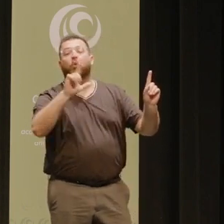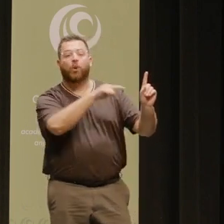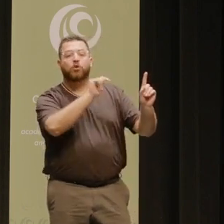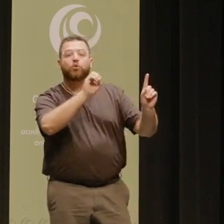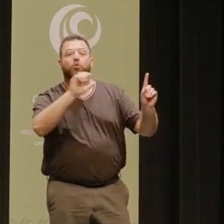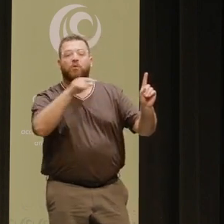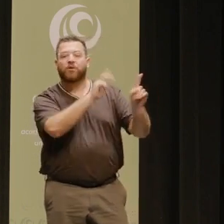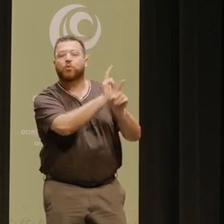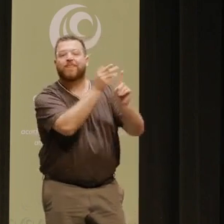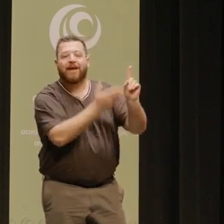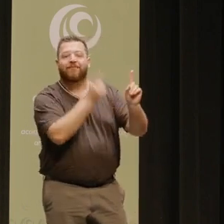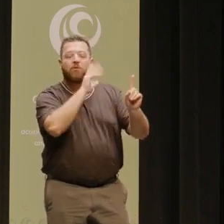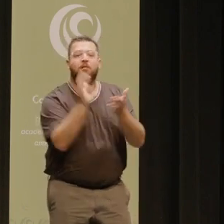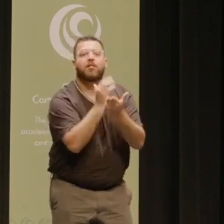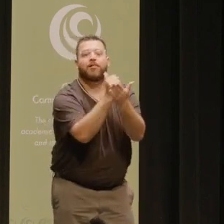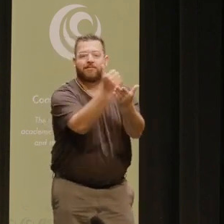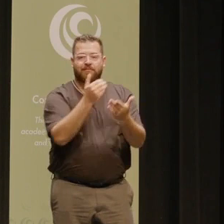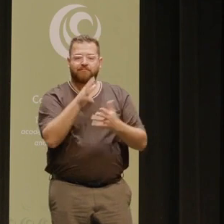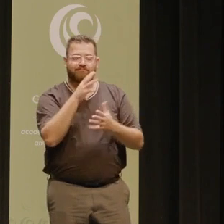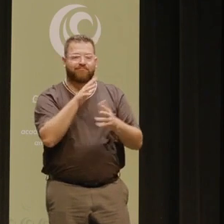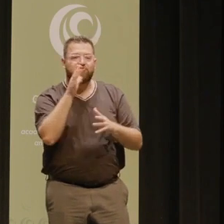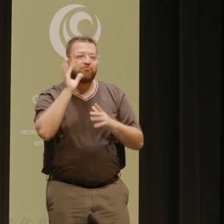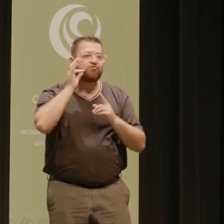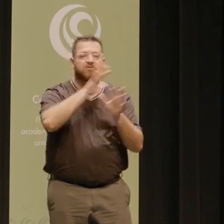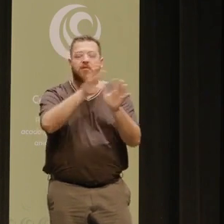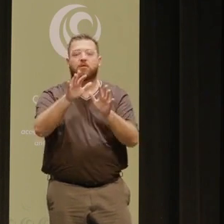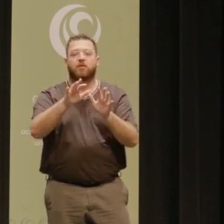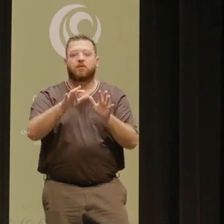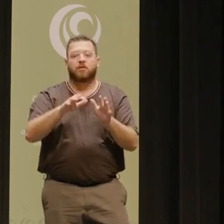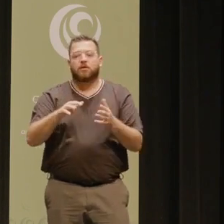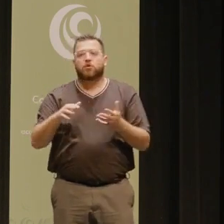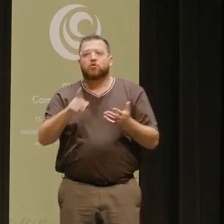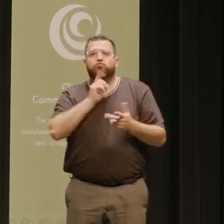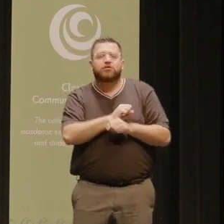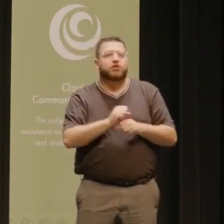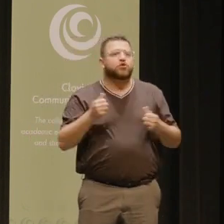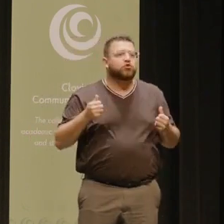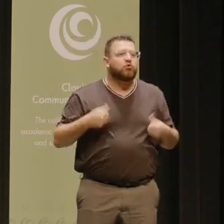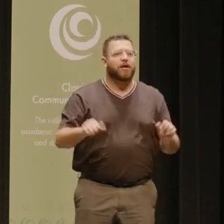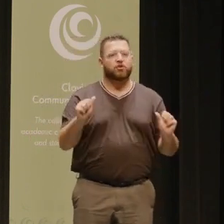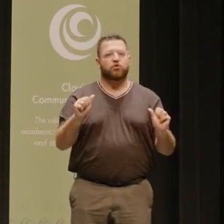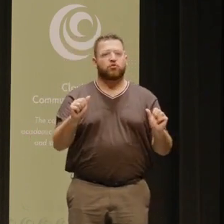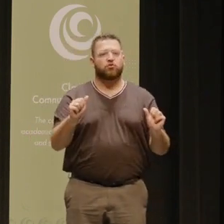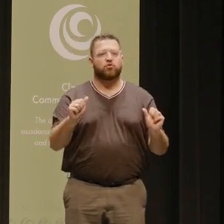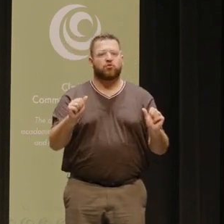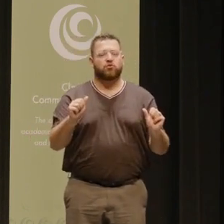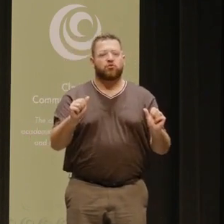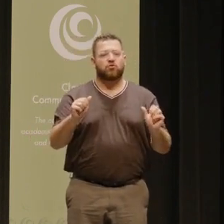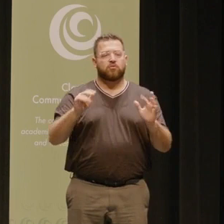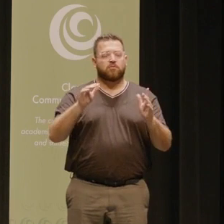or in dairy production, or so this is really trying to look at farm workers and